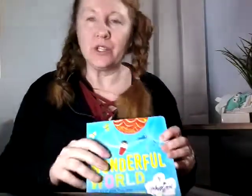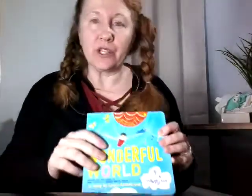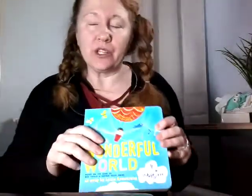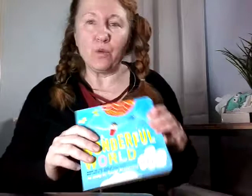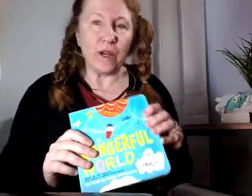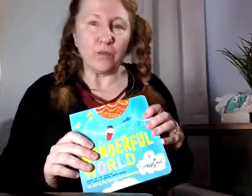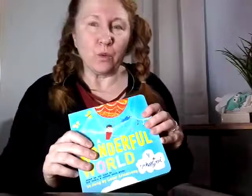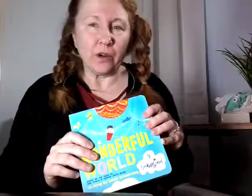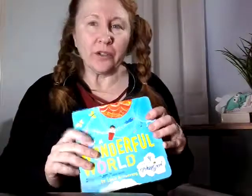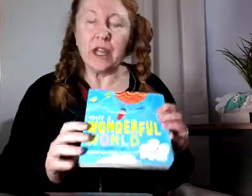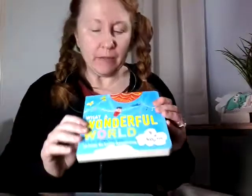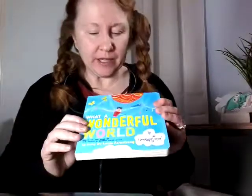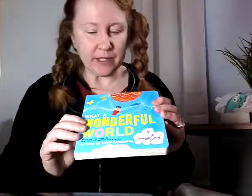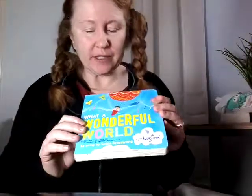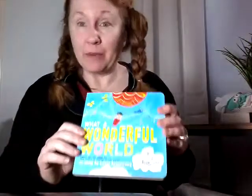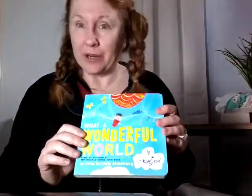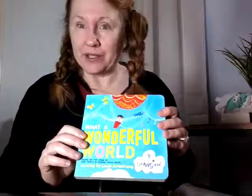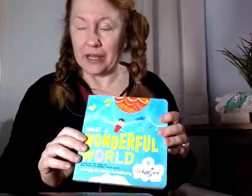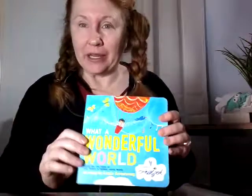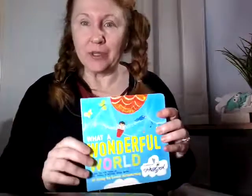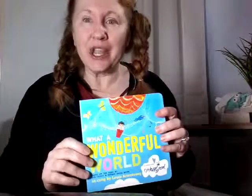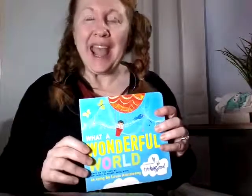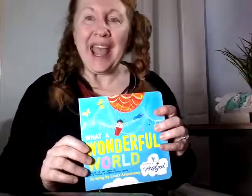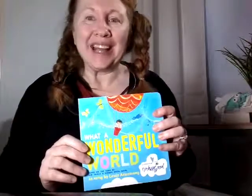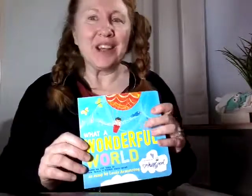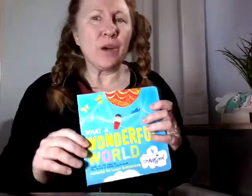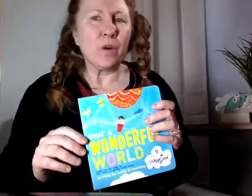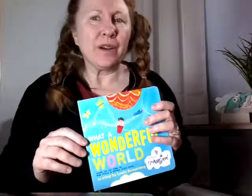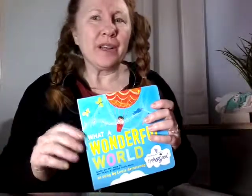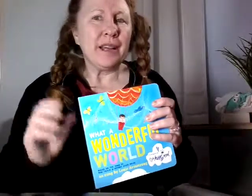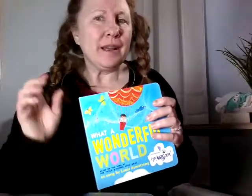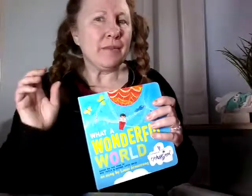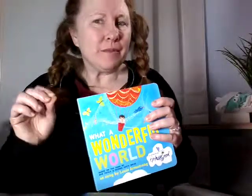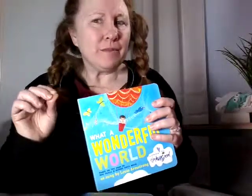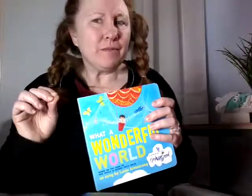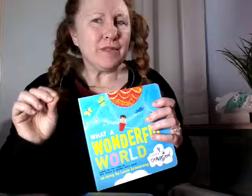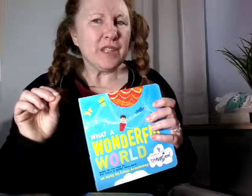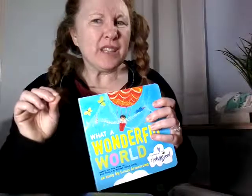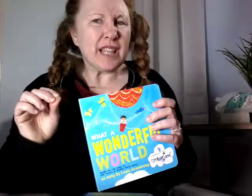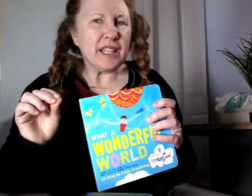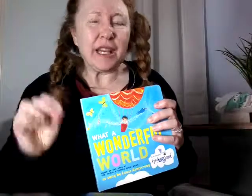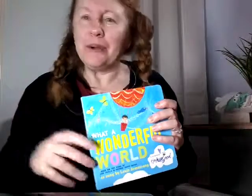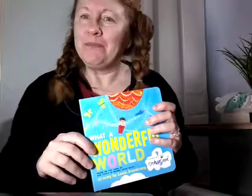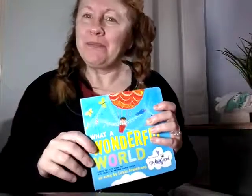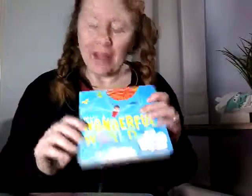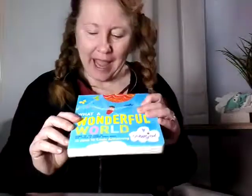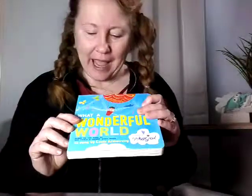going to do wonderful world because this is American Sign Language and we're concise here. And